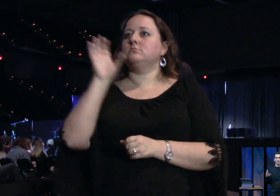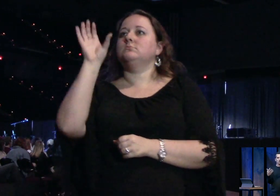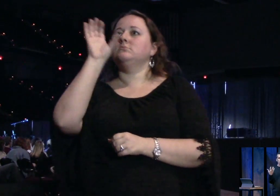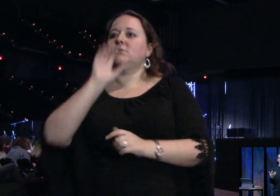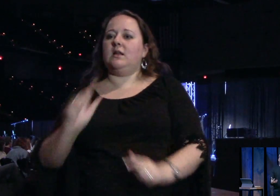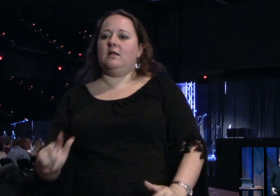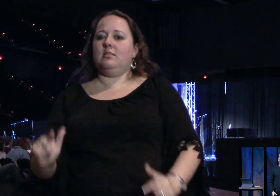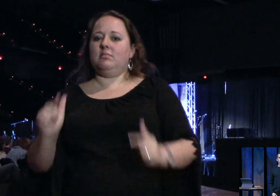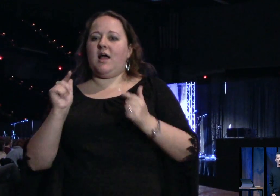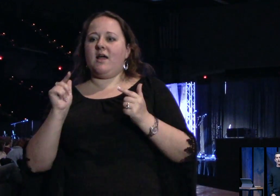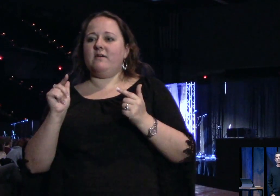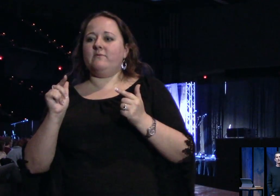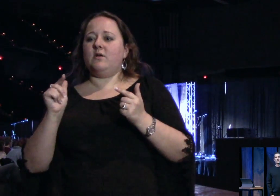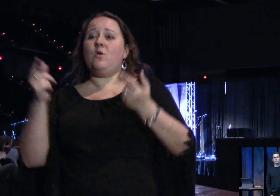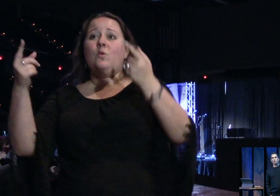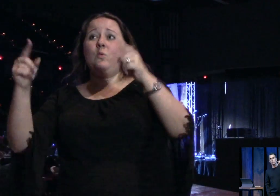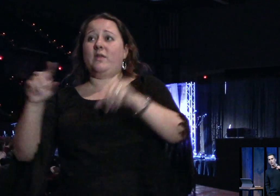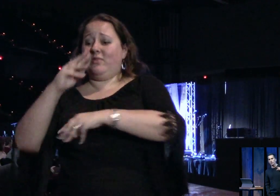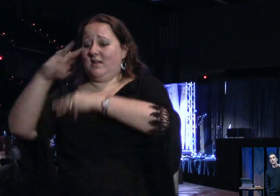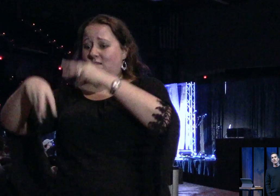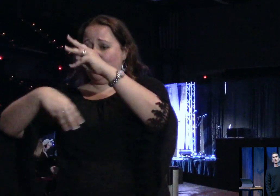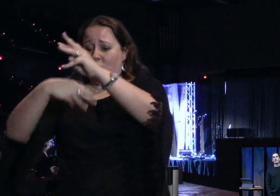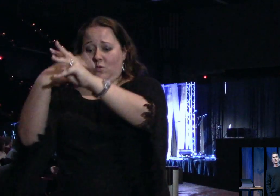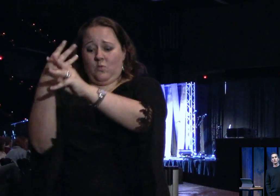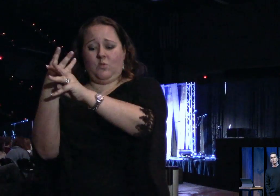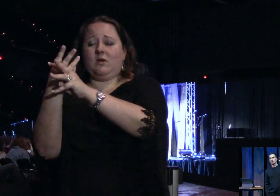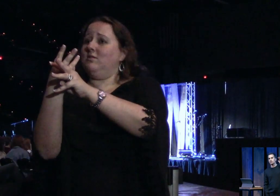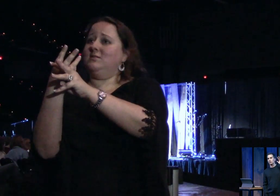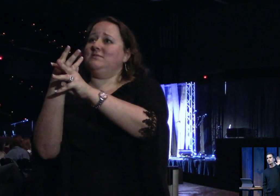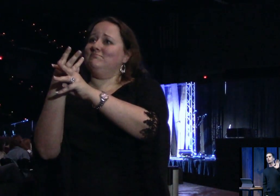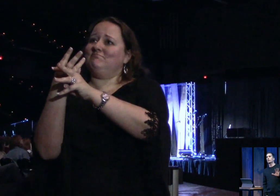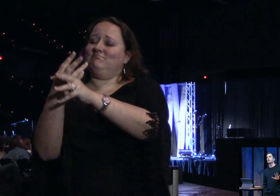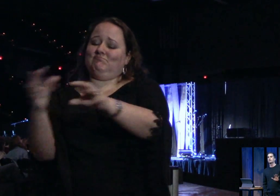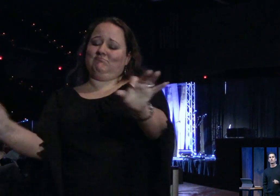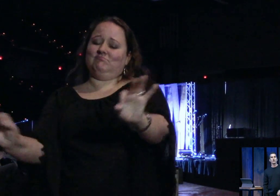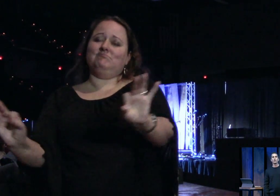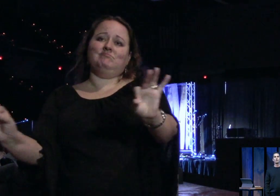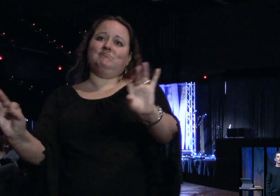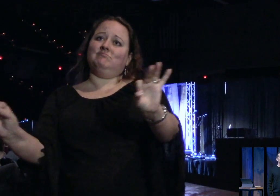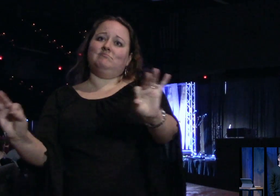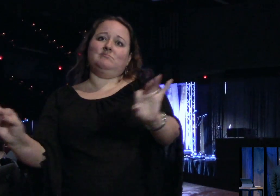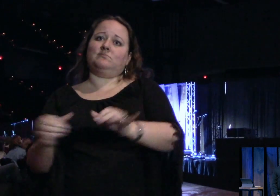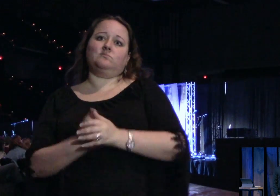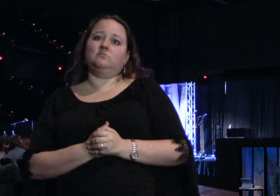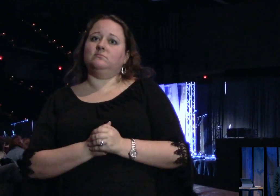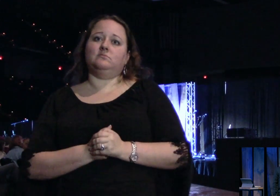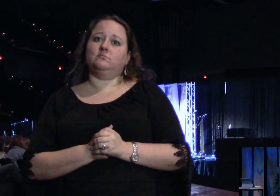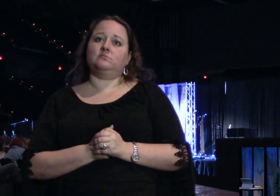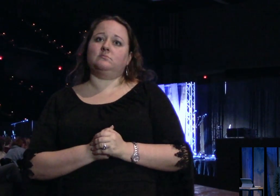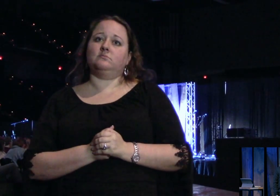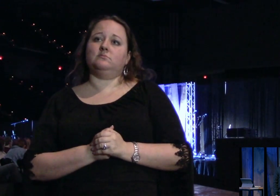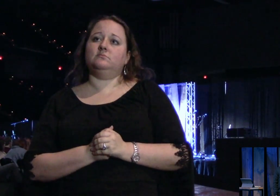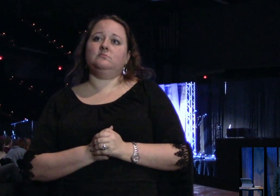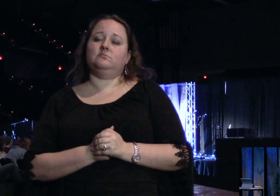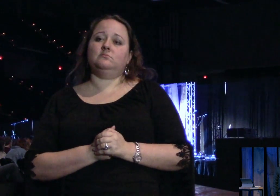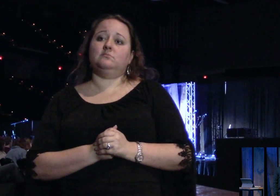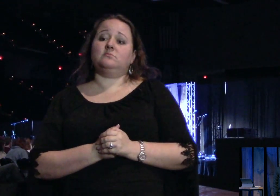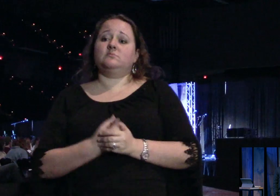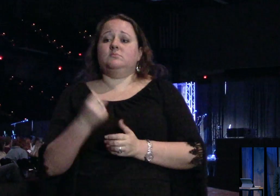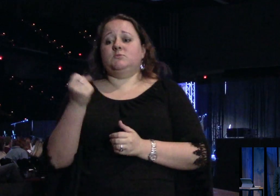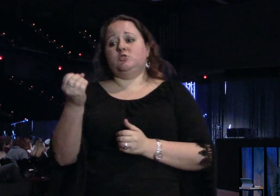time looking for life in a world that is notorious for not paying out.